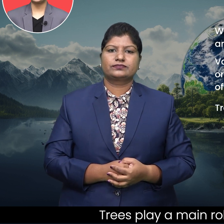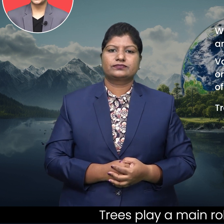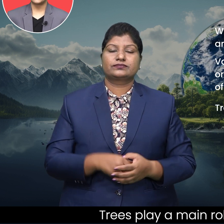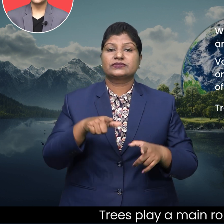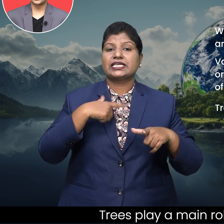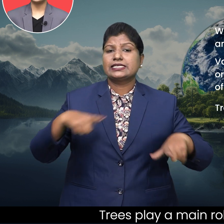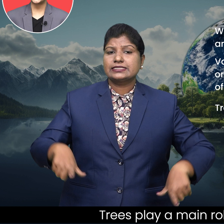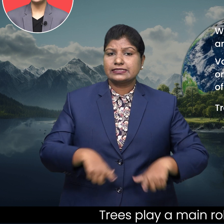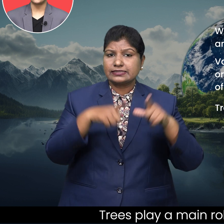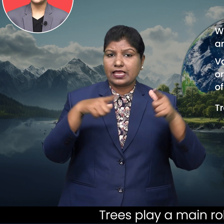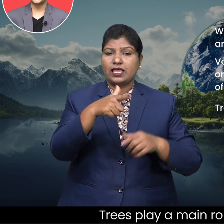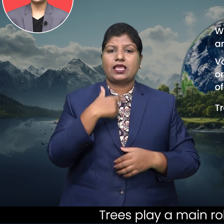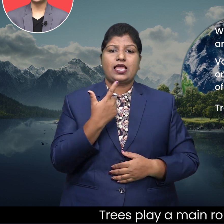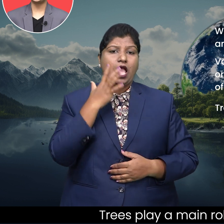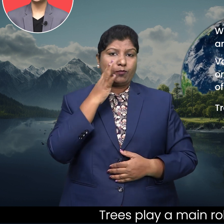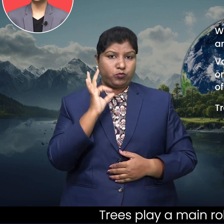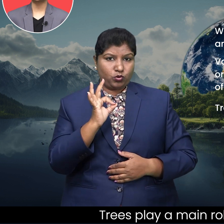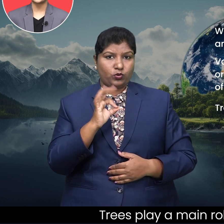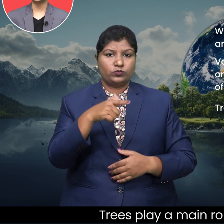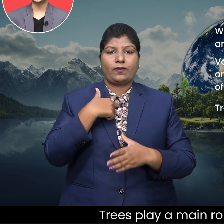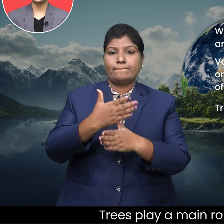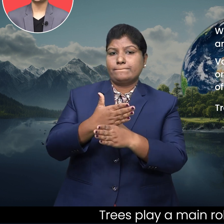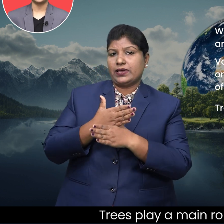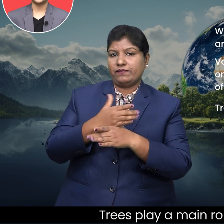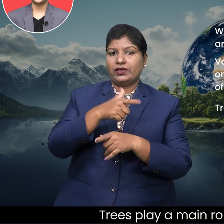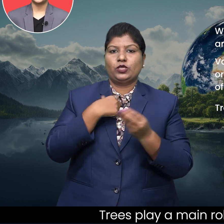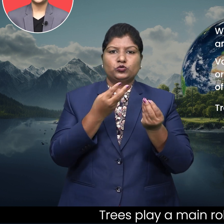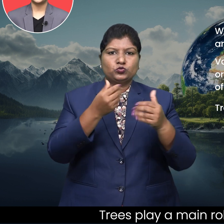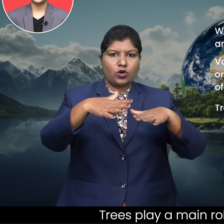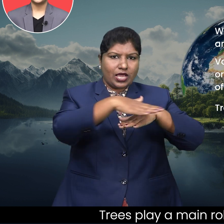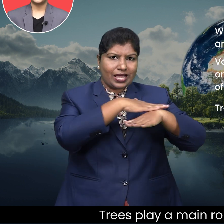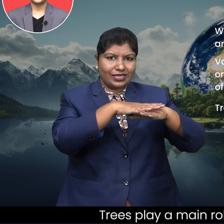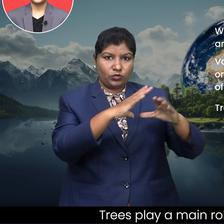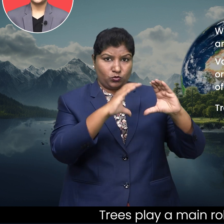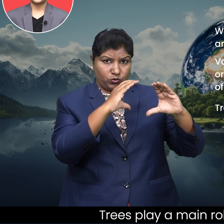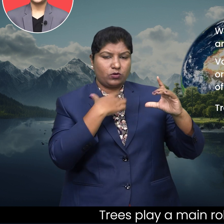Trees play a main role in preventing soil erosion.